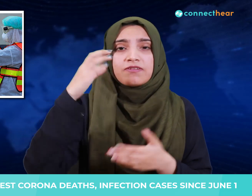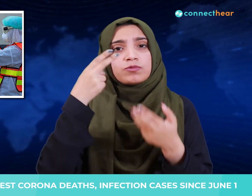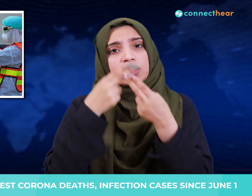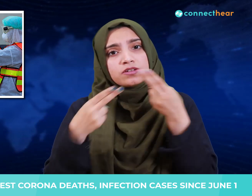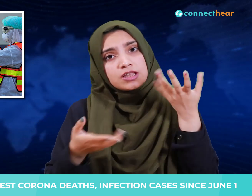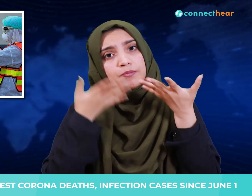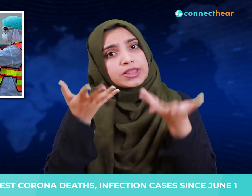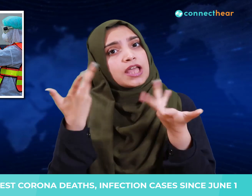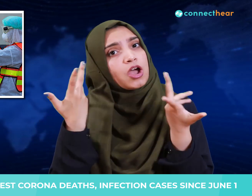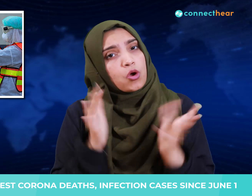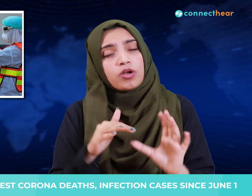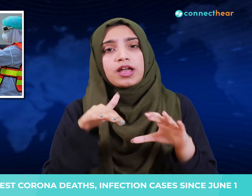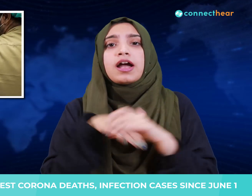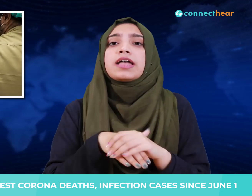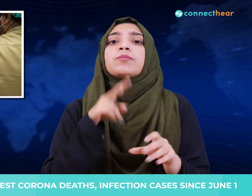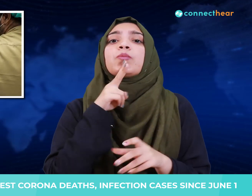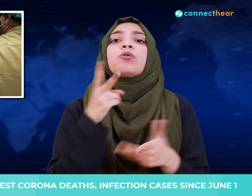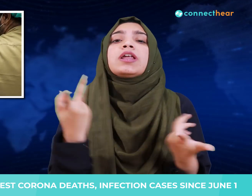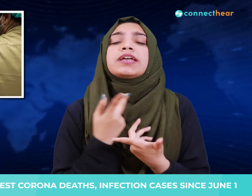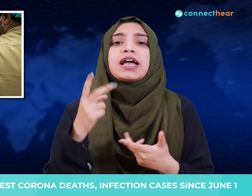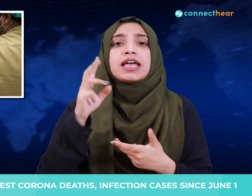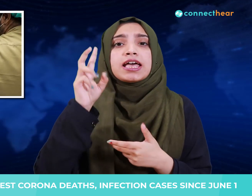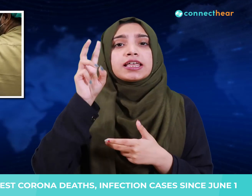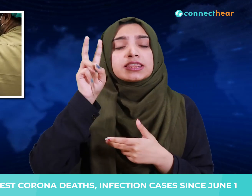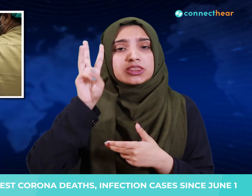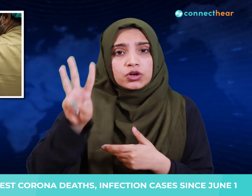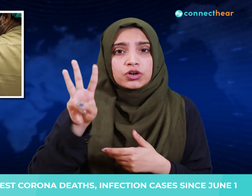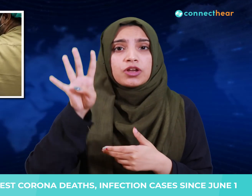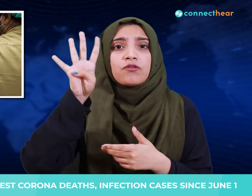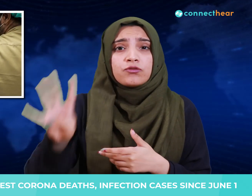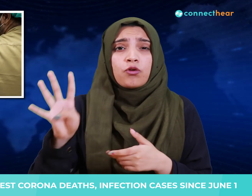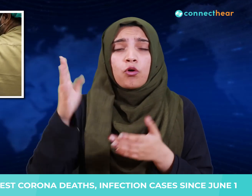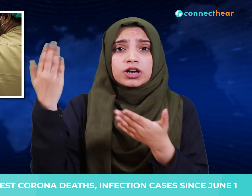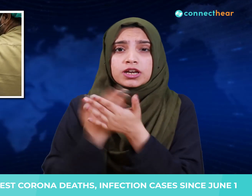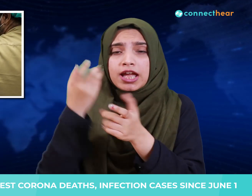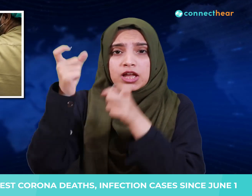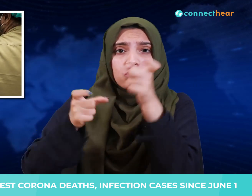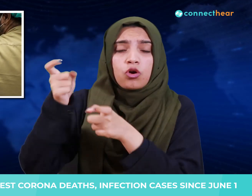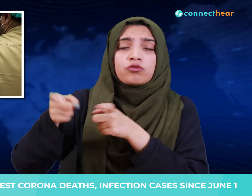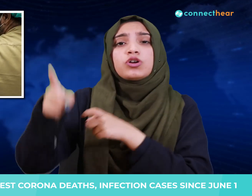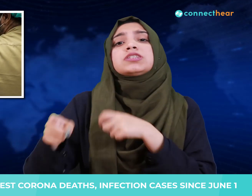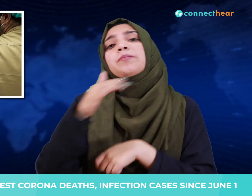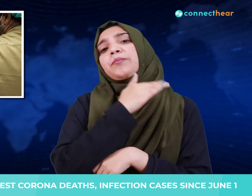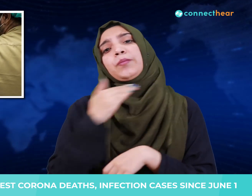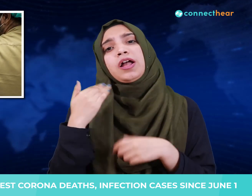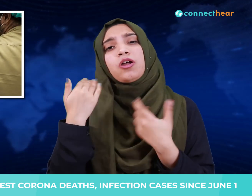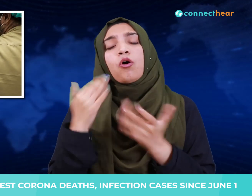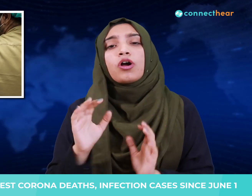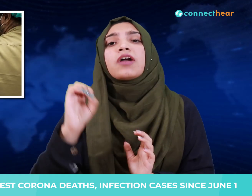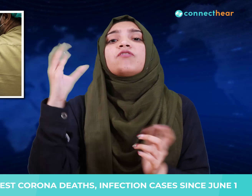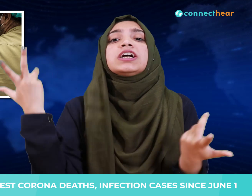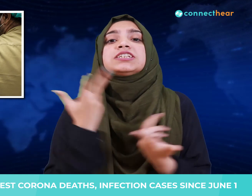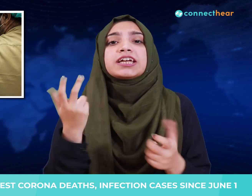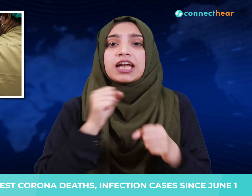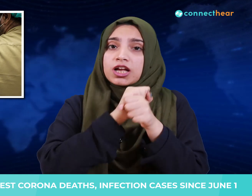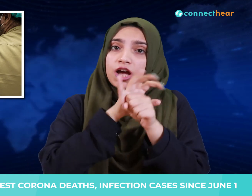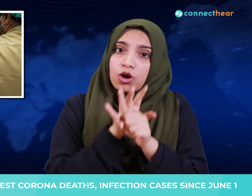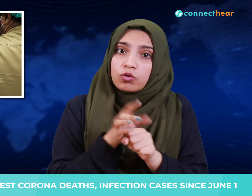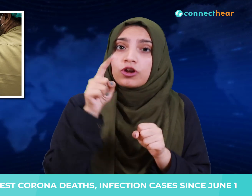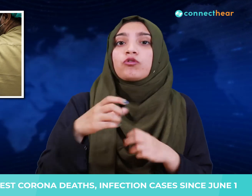34 corona patients have died during the past 24 hours, 33 of whom were under treatment